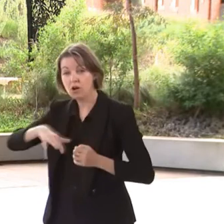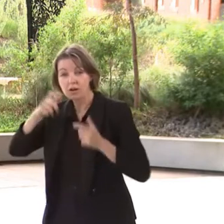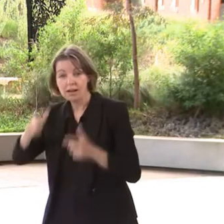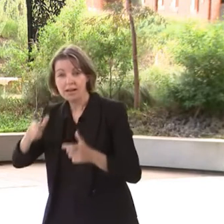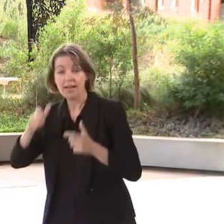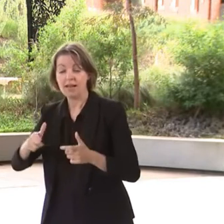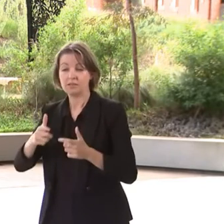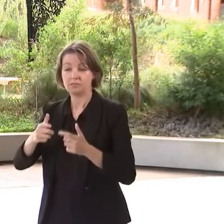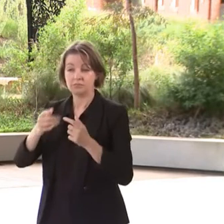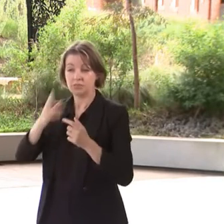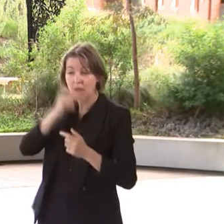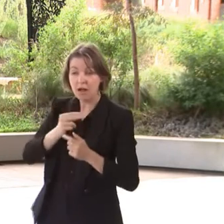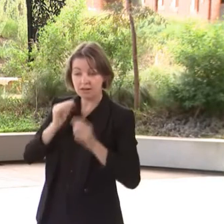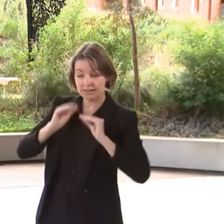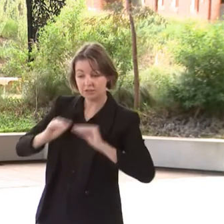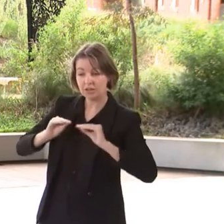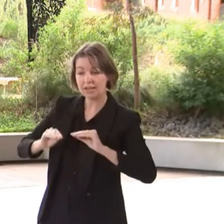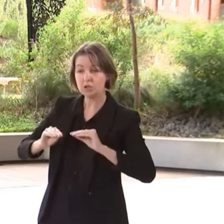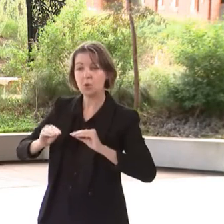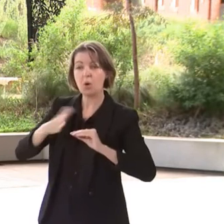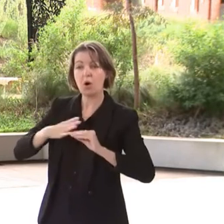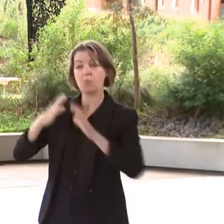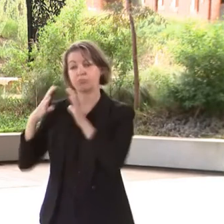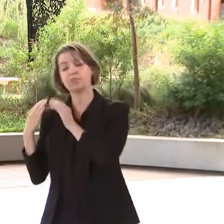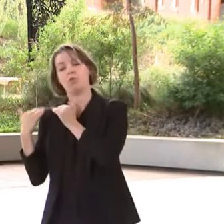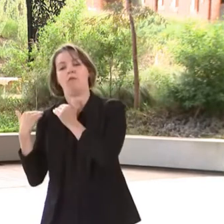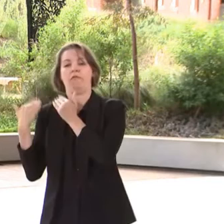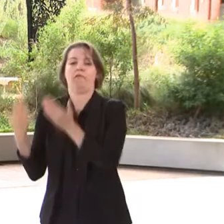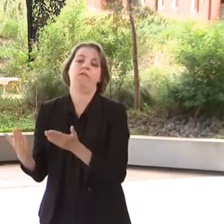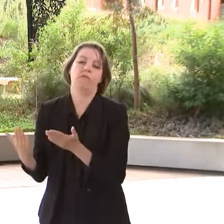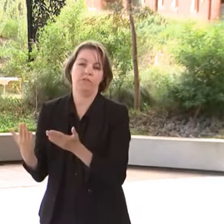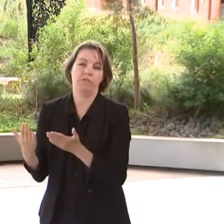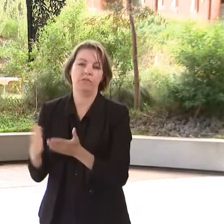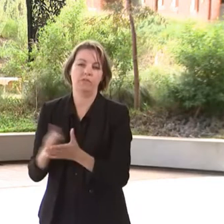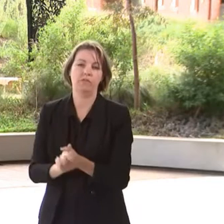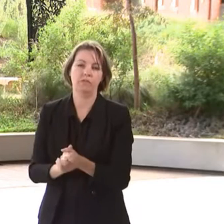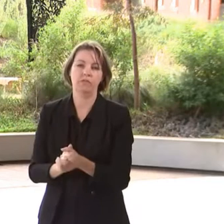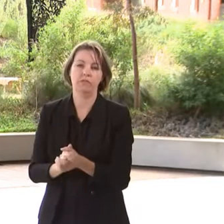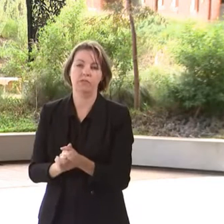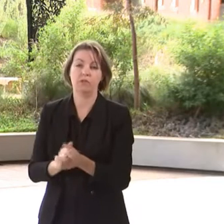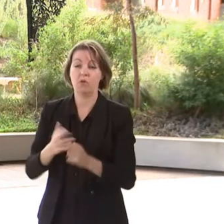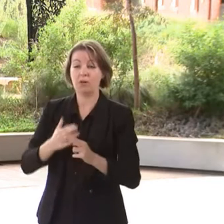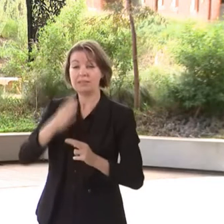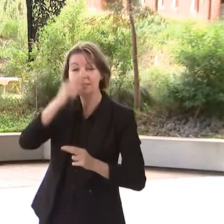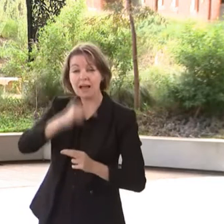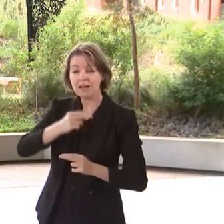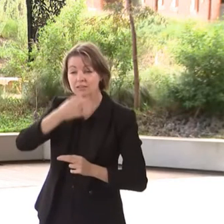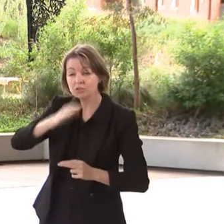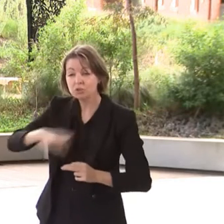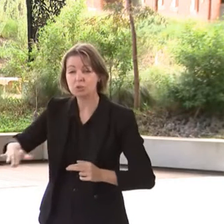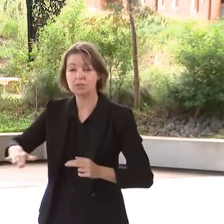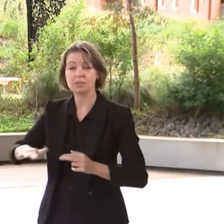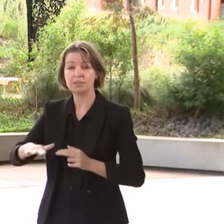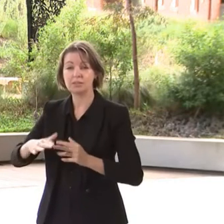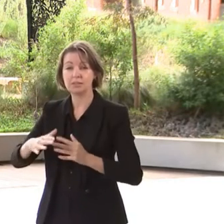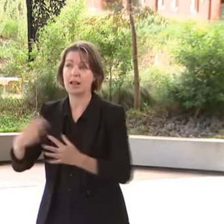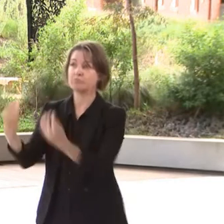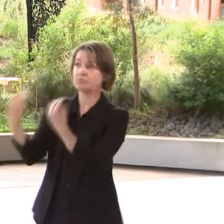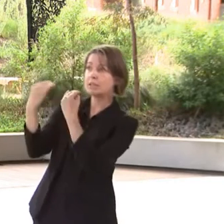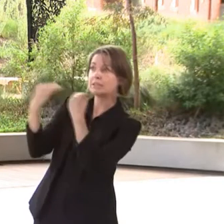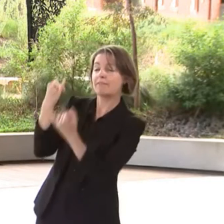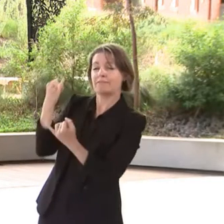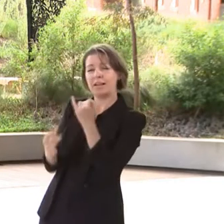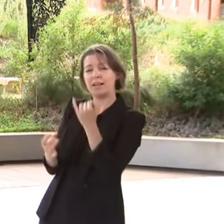So importantly for a young child's early education, but also to create the capacity and the ability